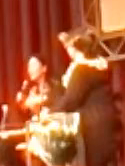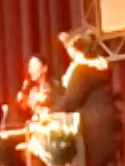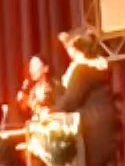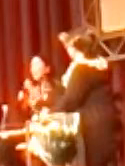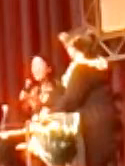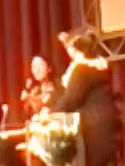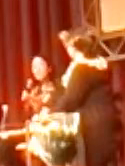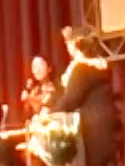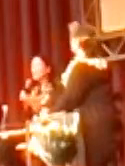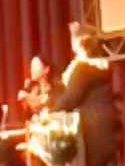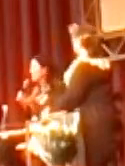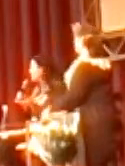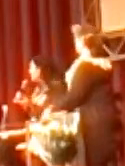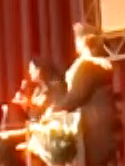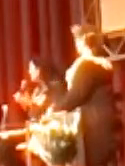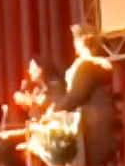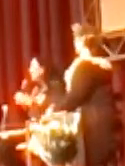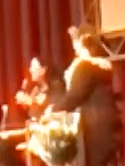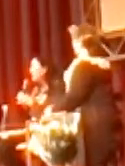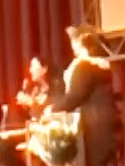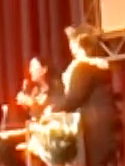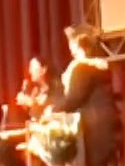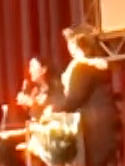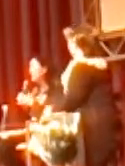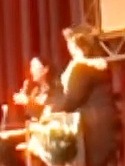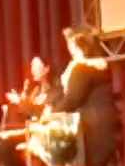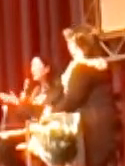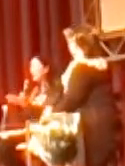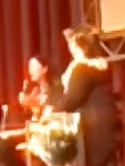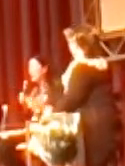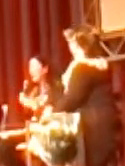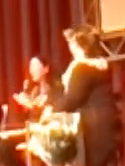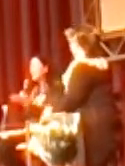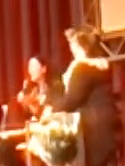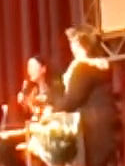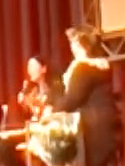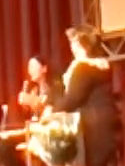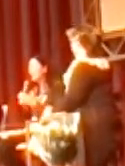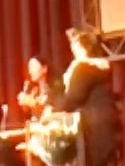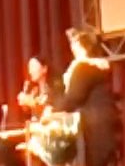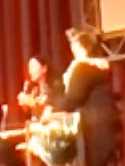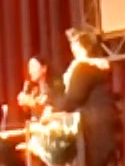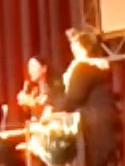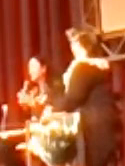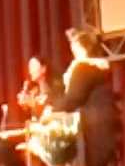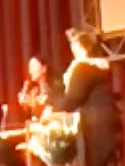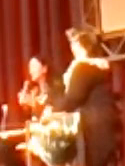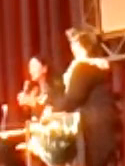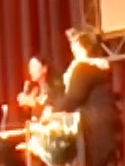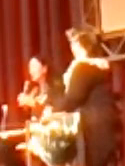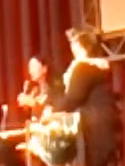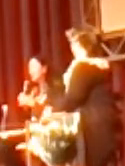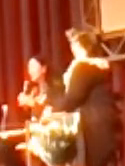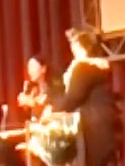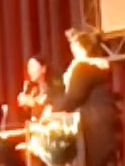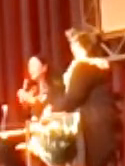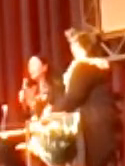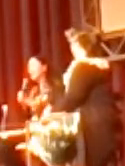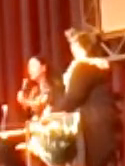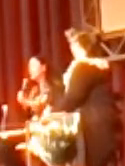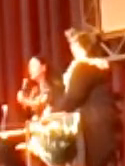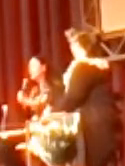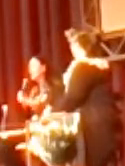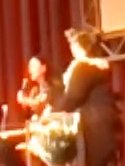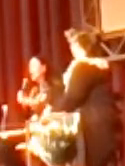long to update them what we're doing on their land as guests. It's the most respectful guest we could be.